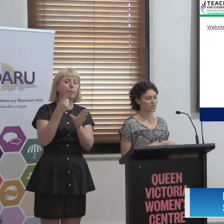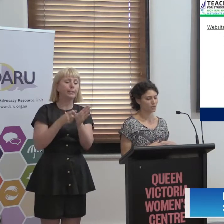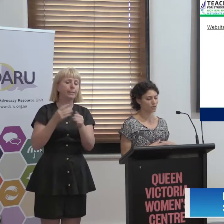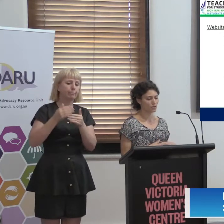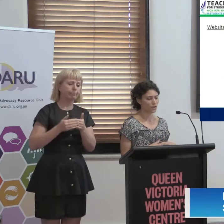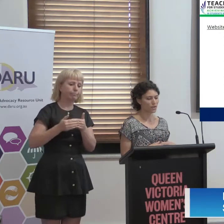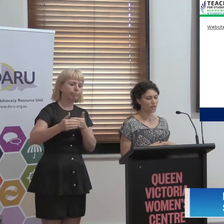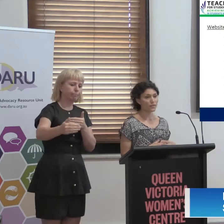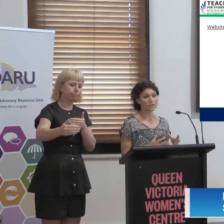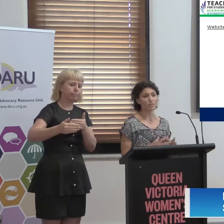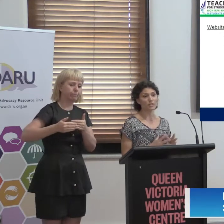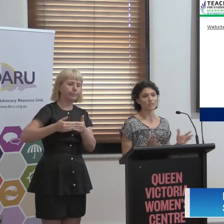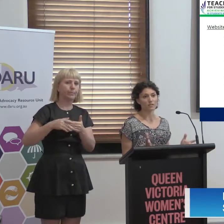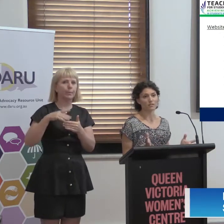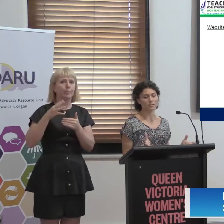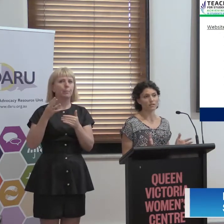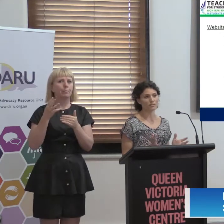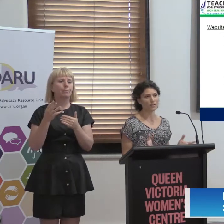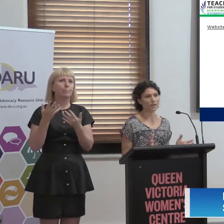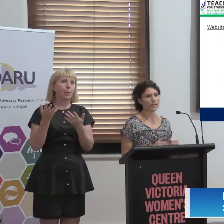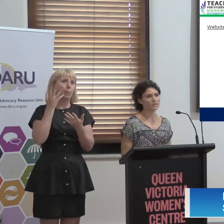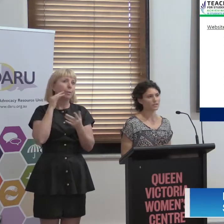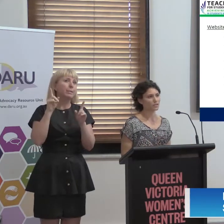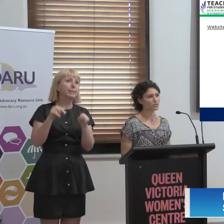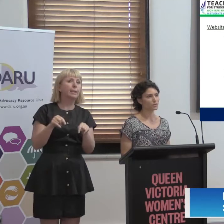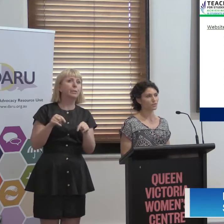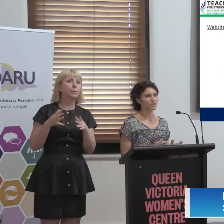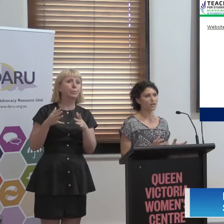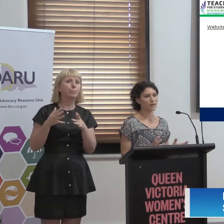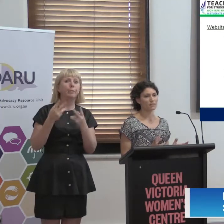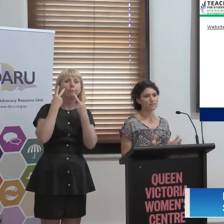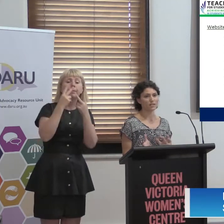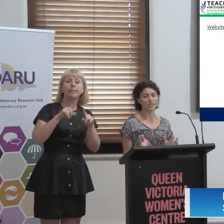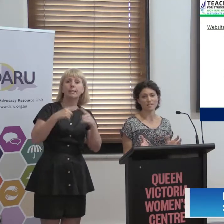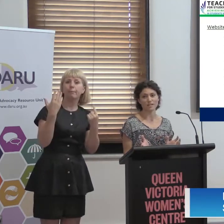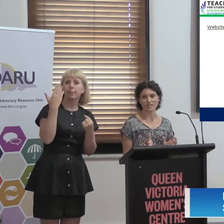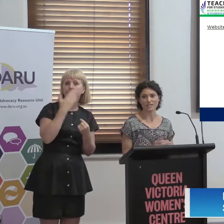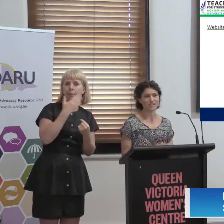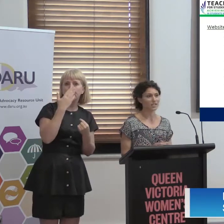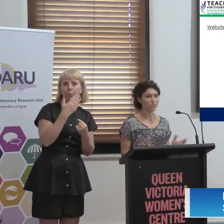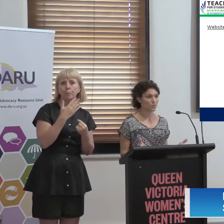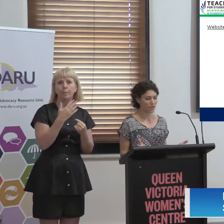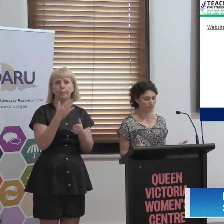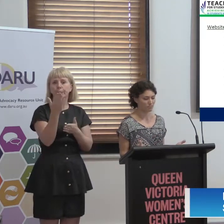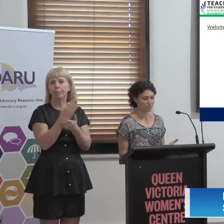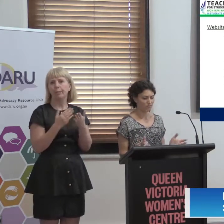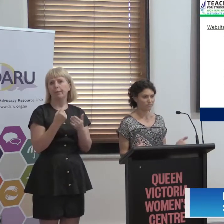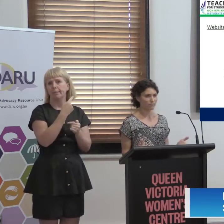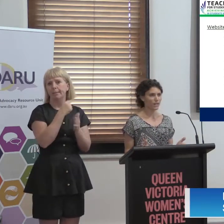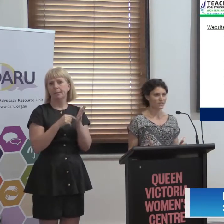start to focus more on going out to different schools, hitting the ground in other states, which we